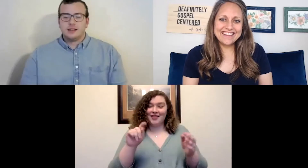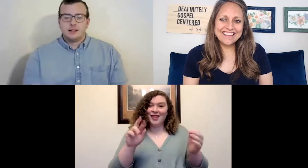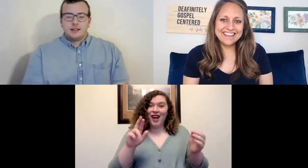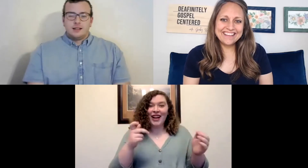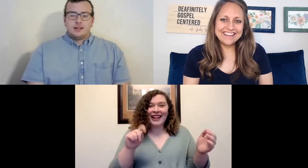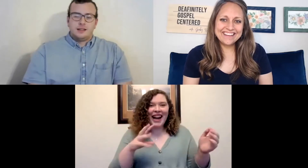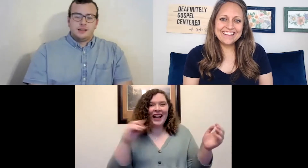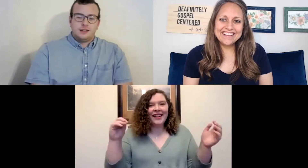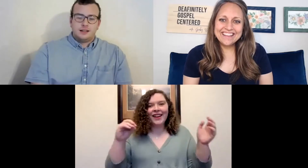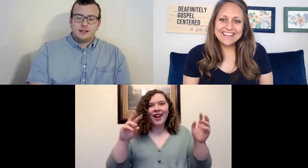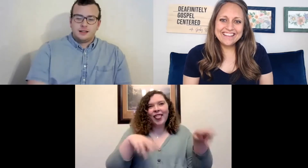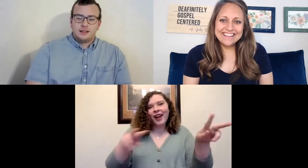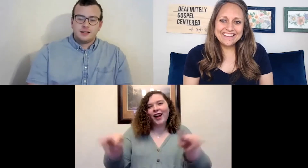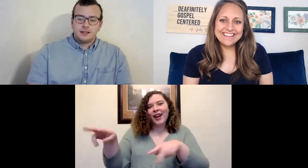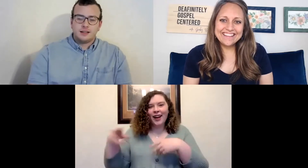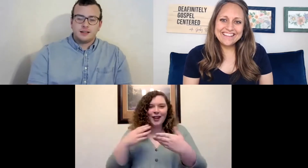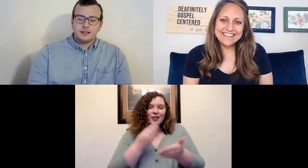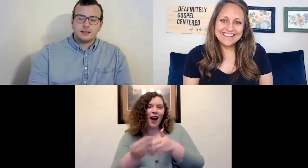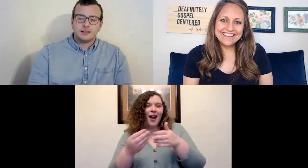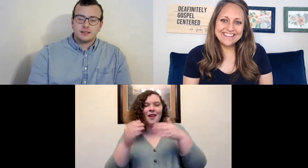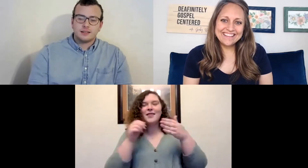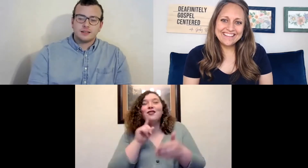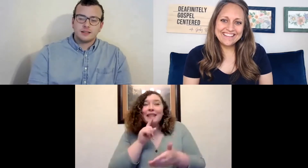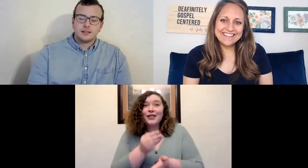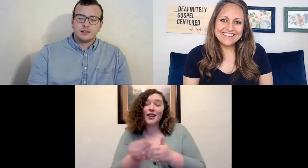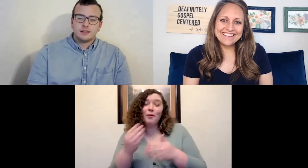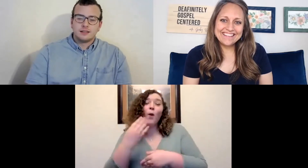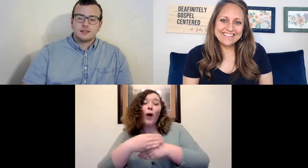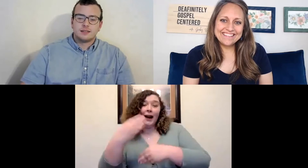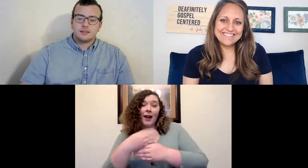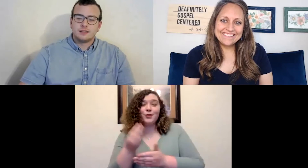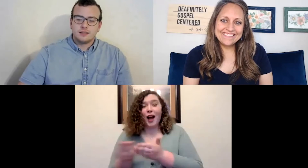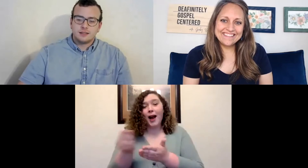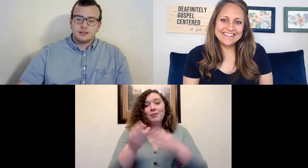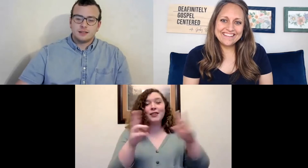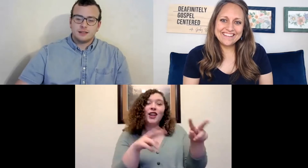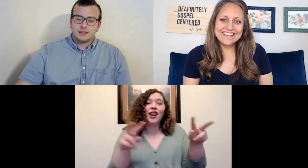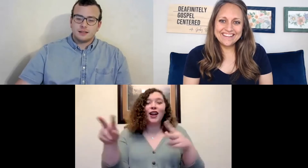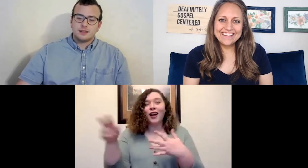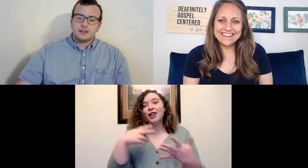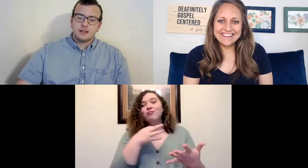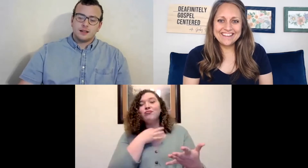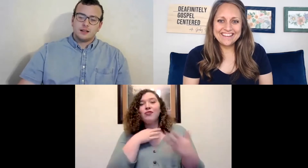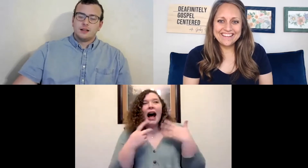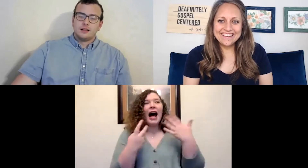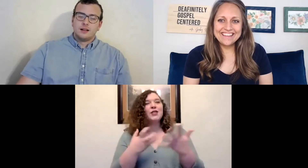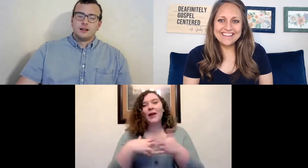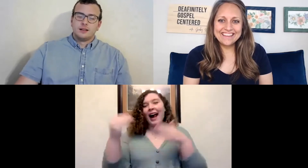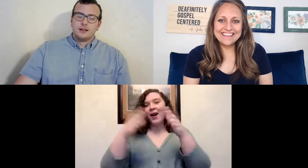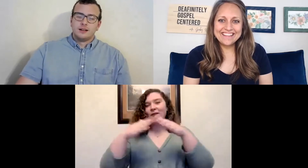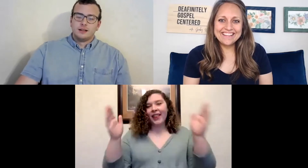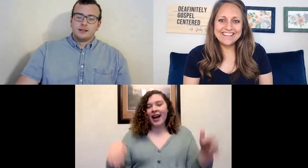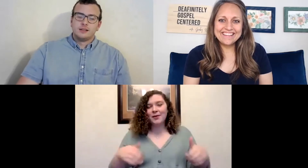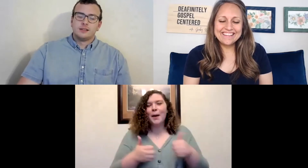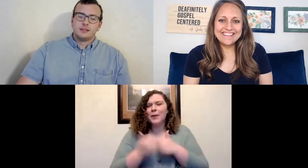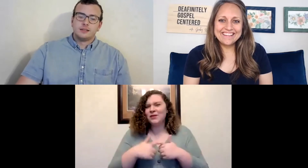go to Target, right? And just look around, get some window shopping done. Not actual shopping, right? Just see what